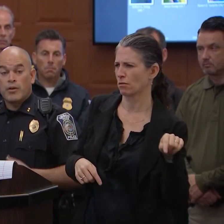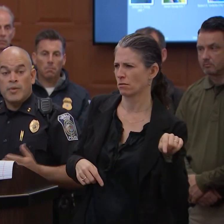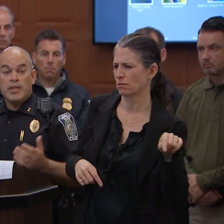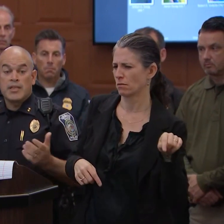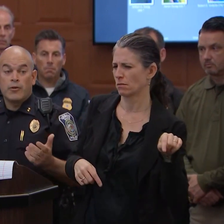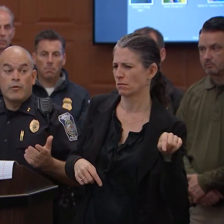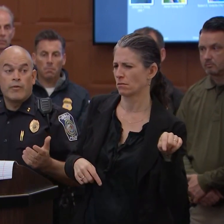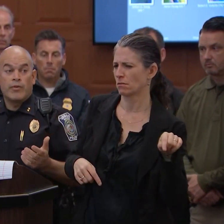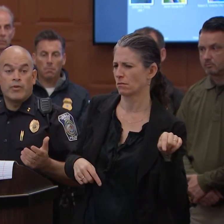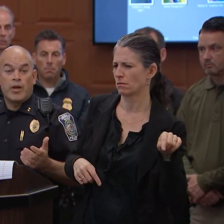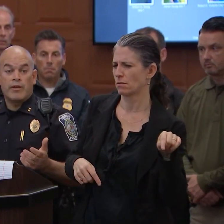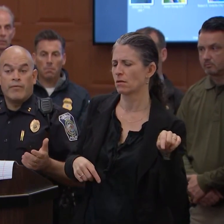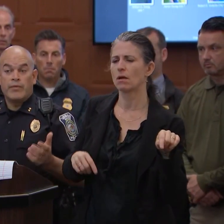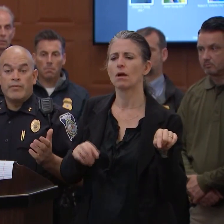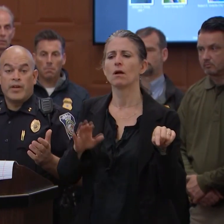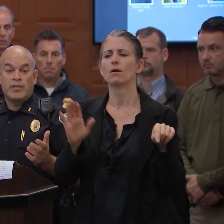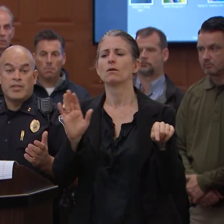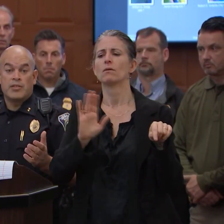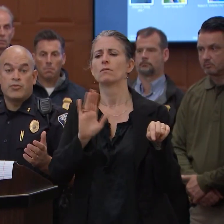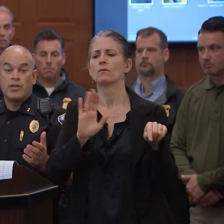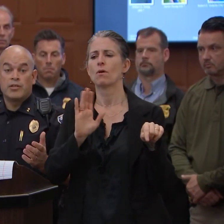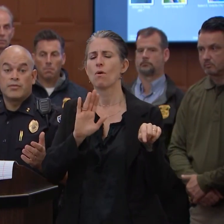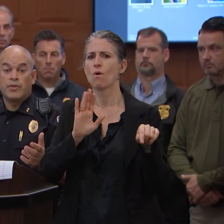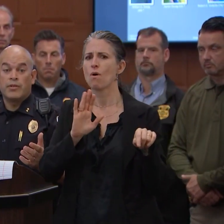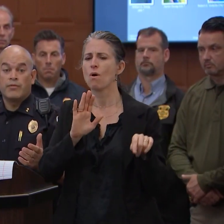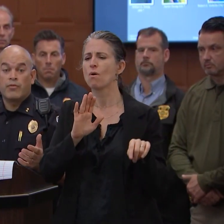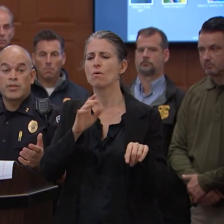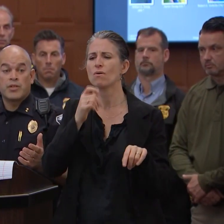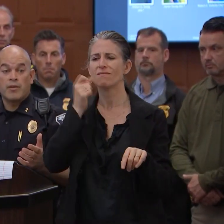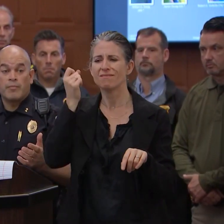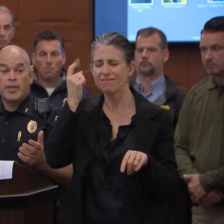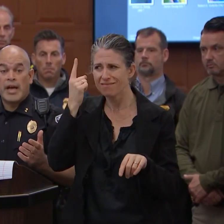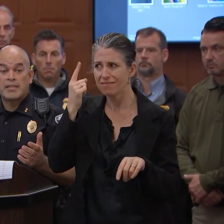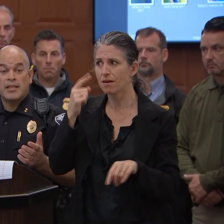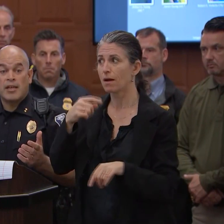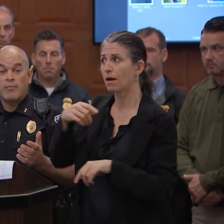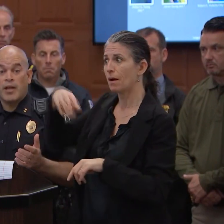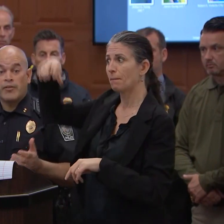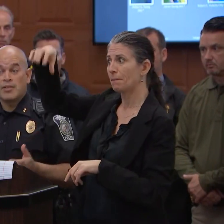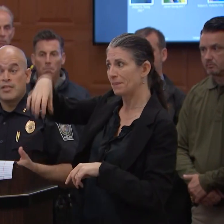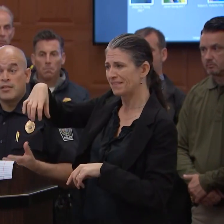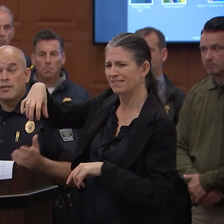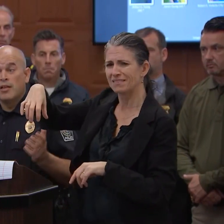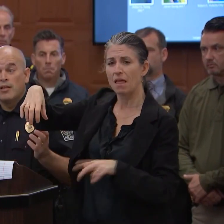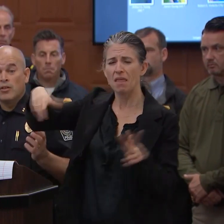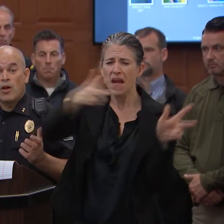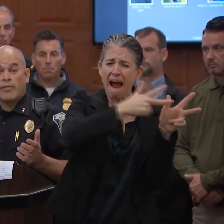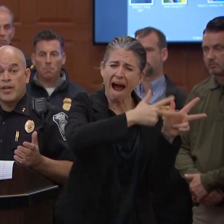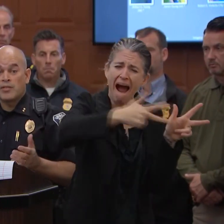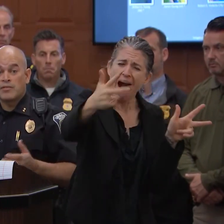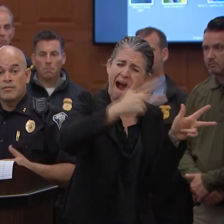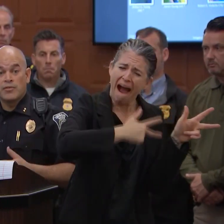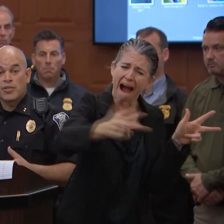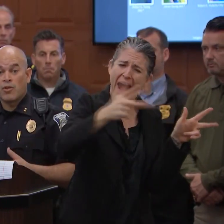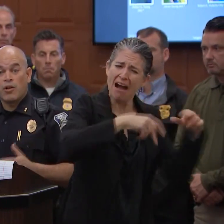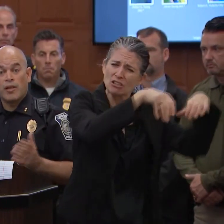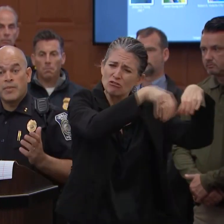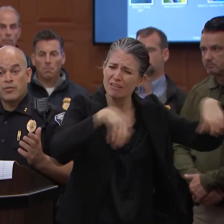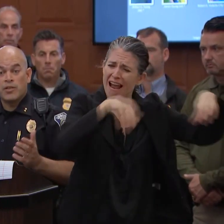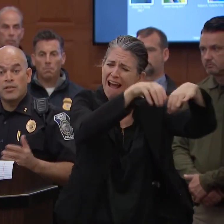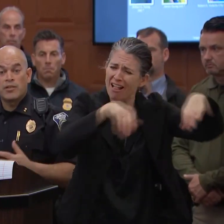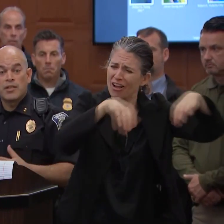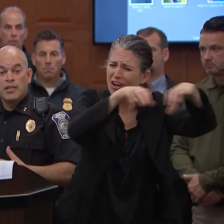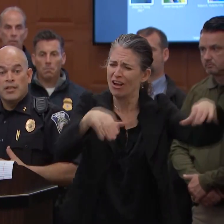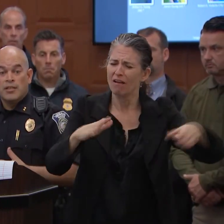Not trailer. I mean, he's got an overflow lot of 55 to 60 trailers full of crushed up plastic and metal. This isn't a lot that's just all